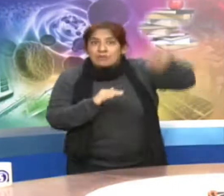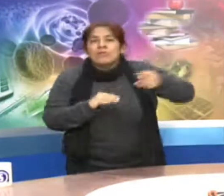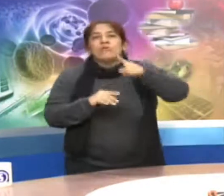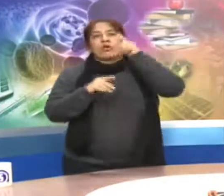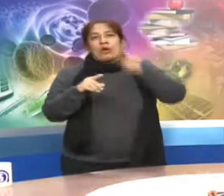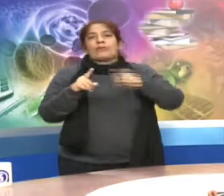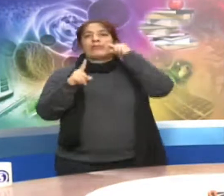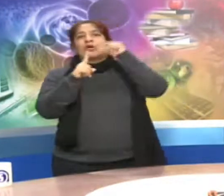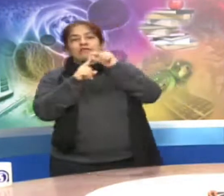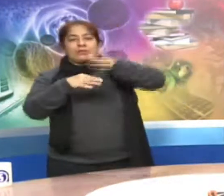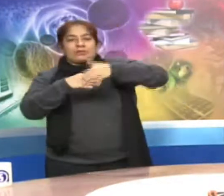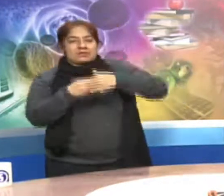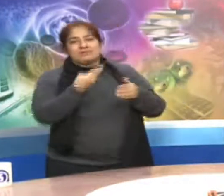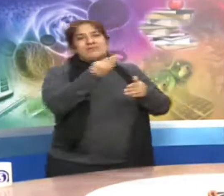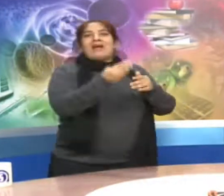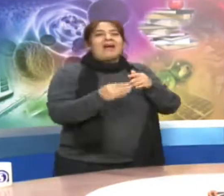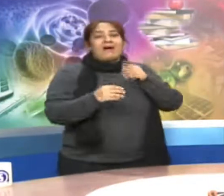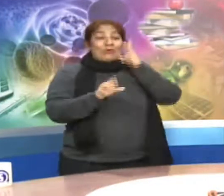delay has to be given.